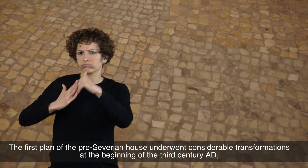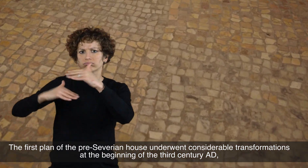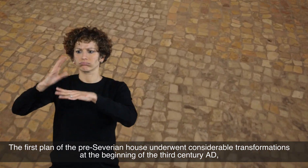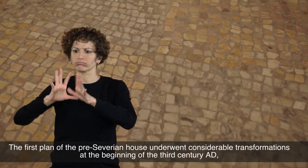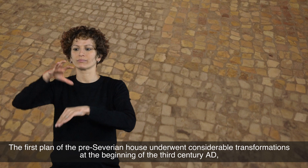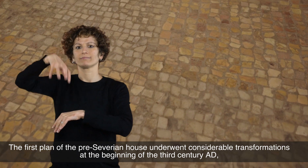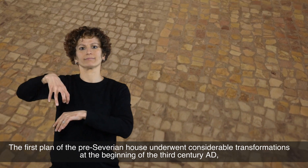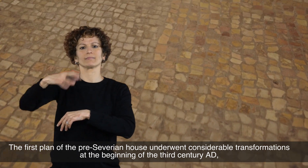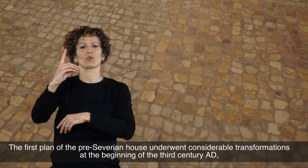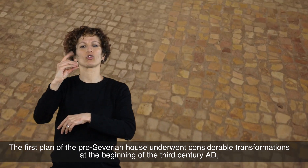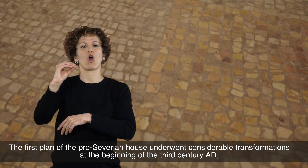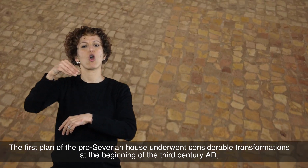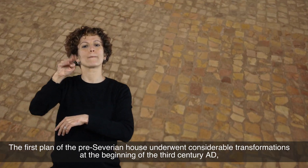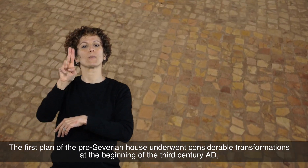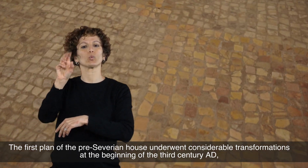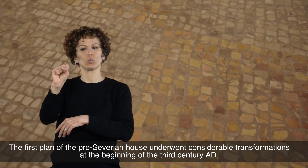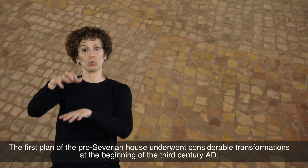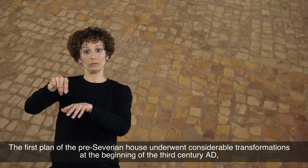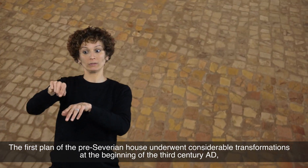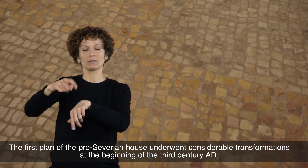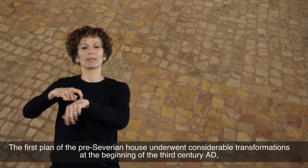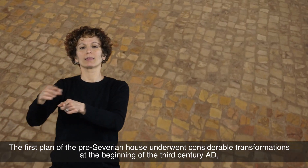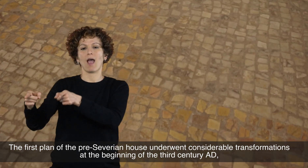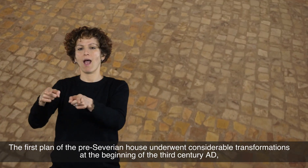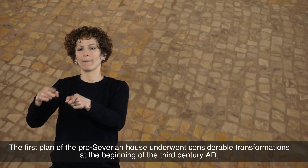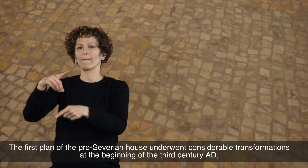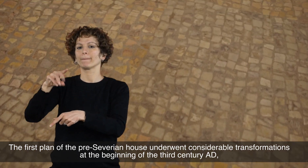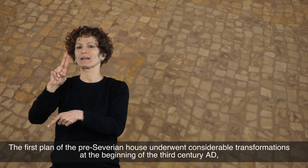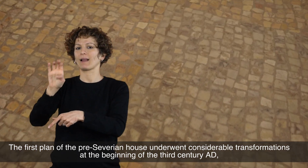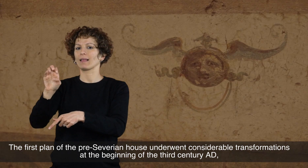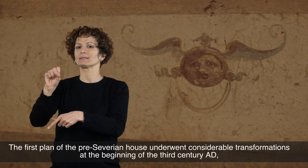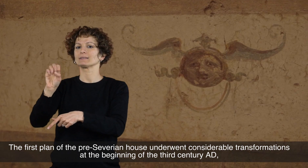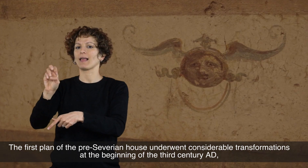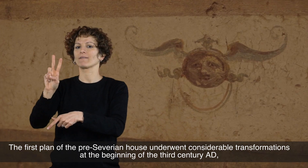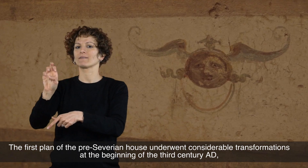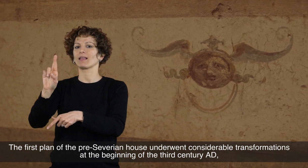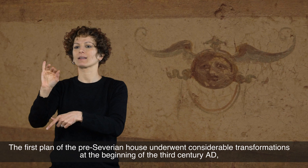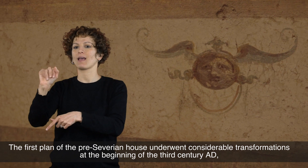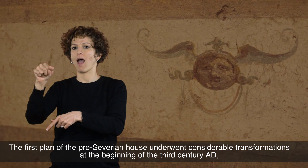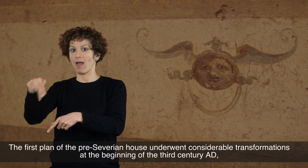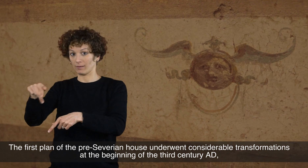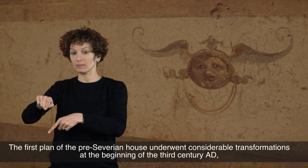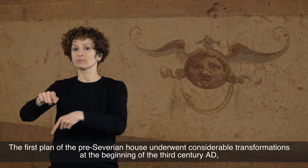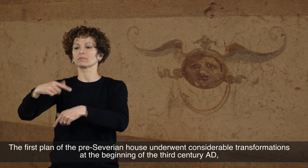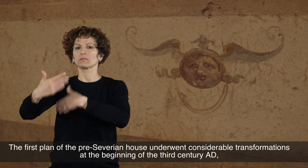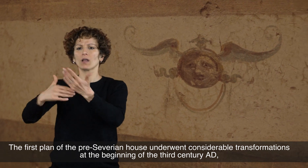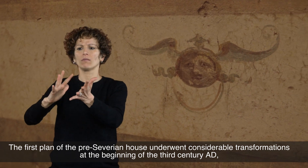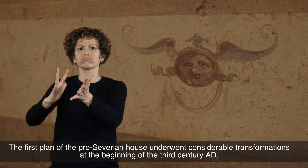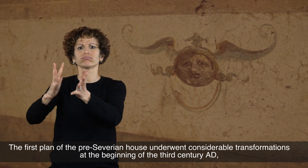The first plan of the Pre-Severian house underwent considerable transformation at the beginning of the 3rd